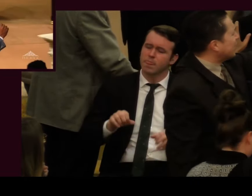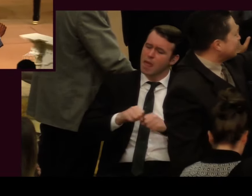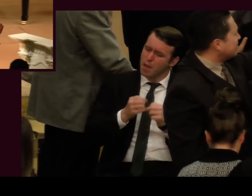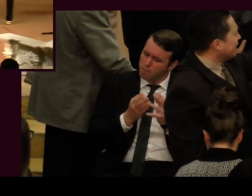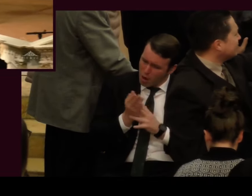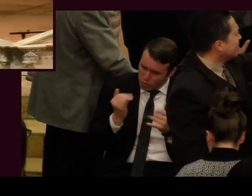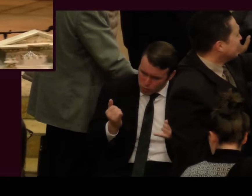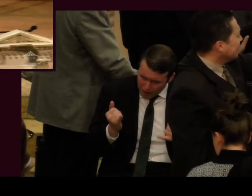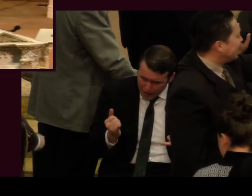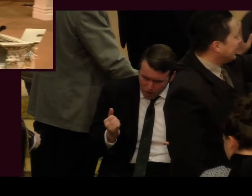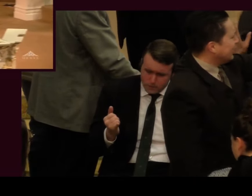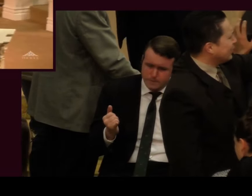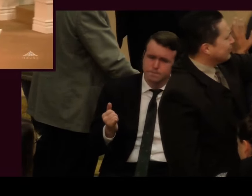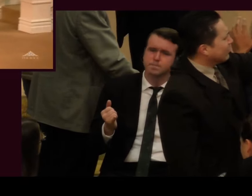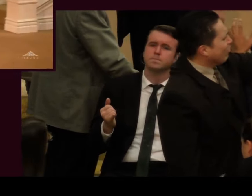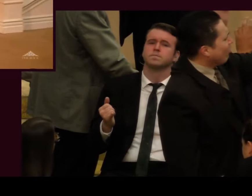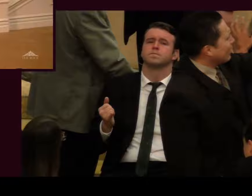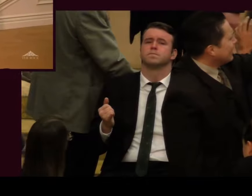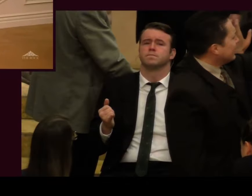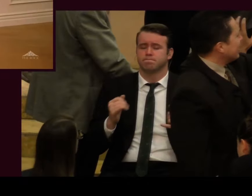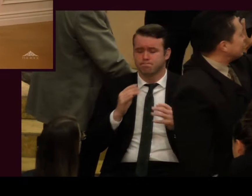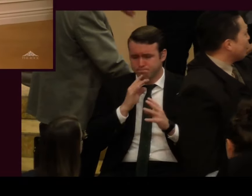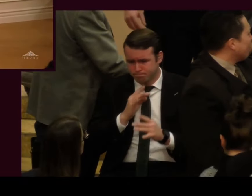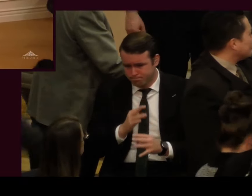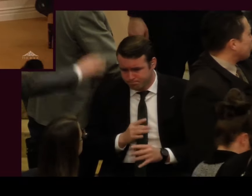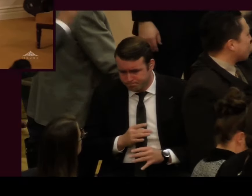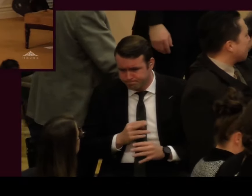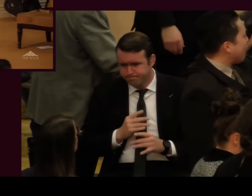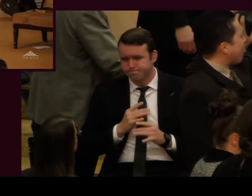Come on, they're breaking through right now.